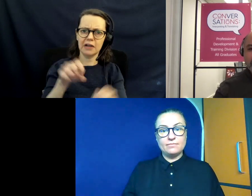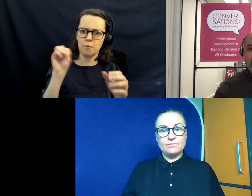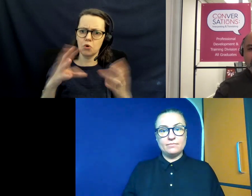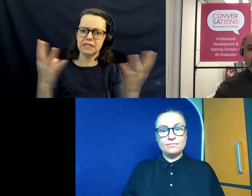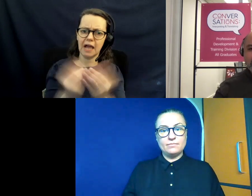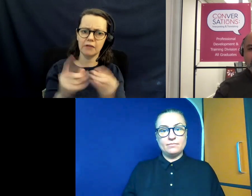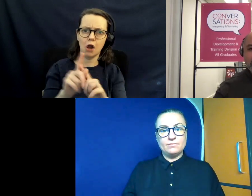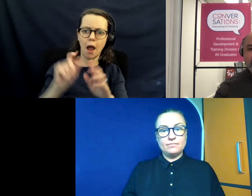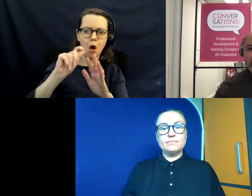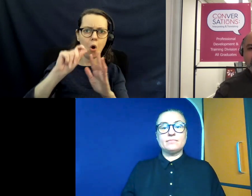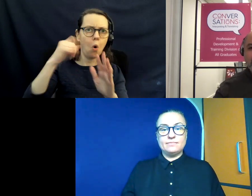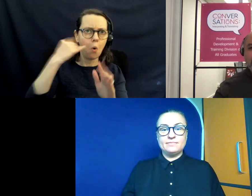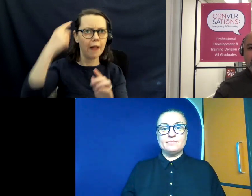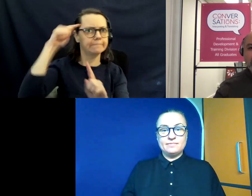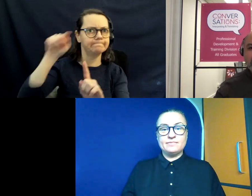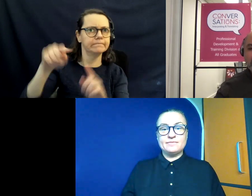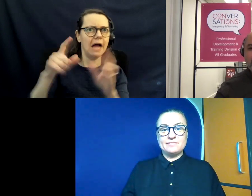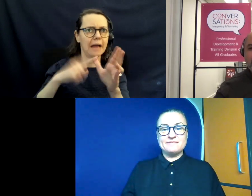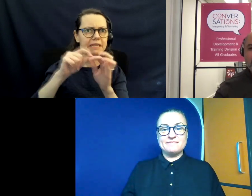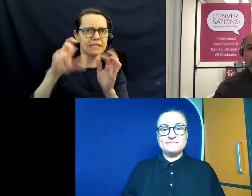in the pipeline?